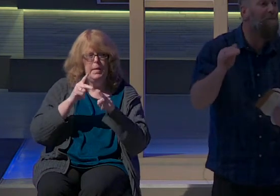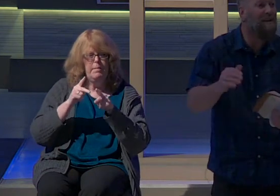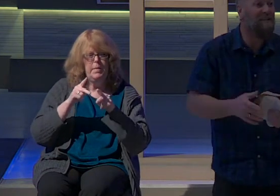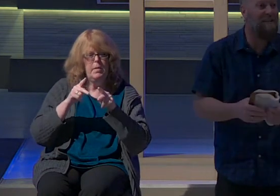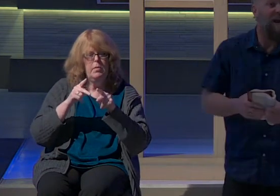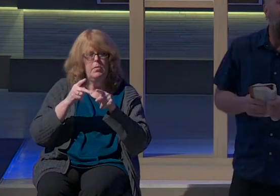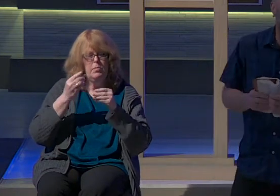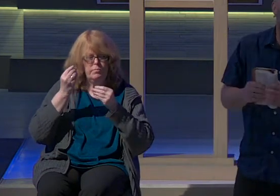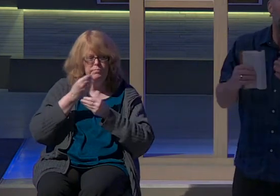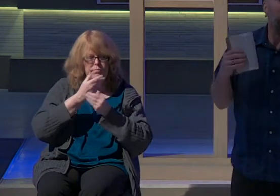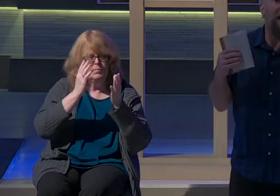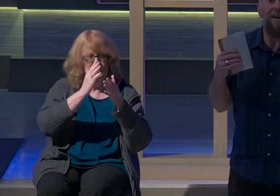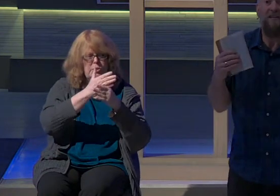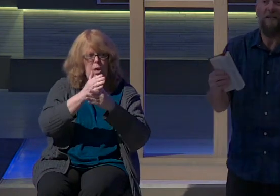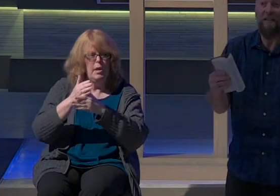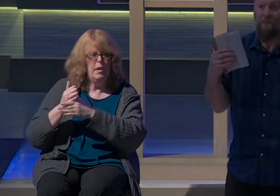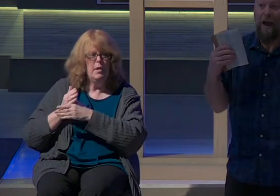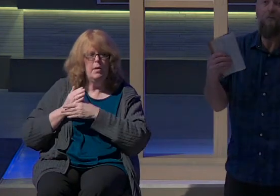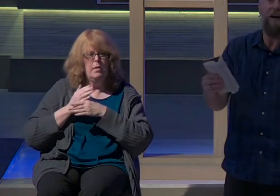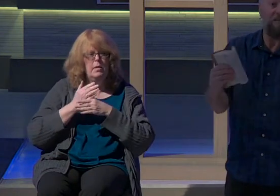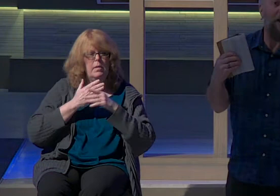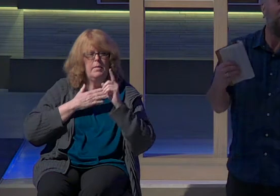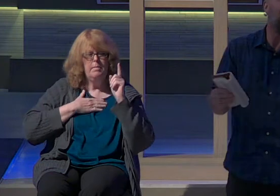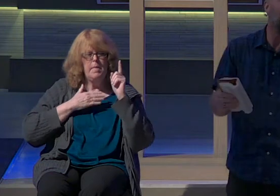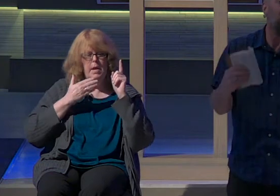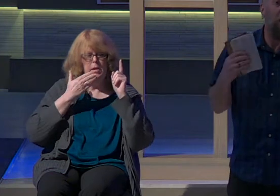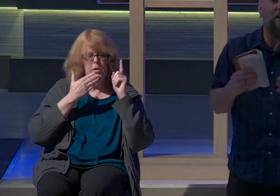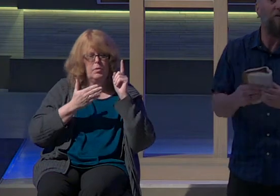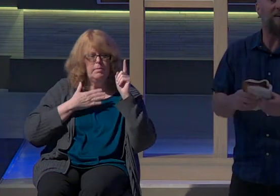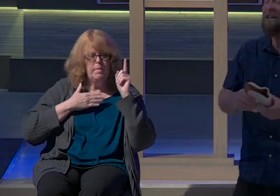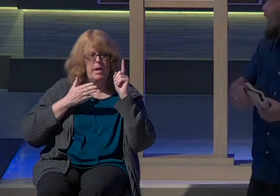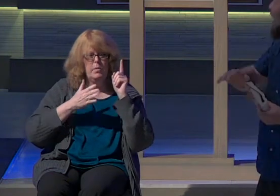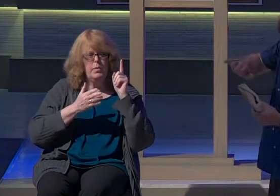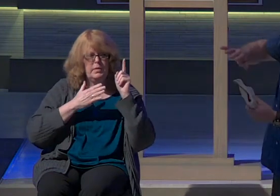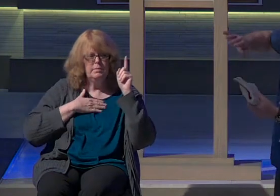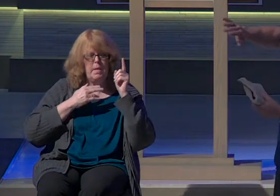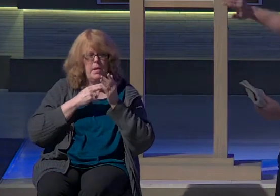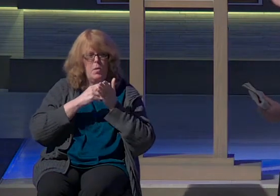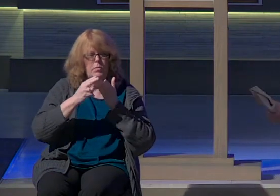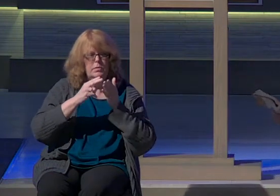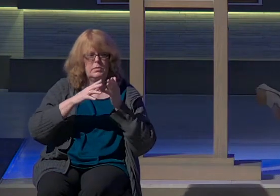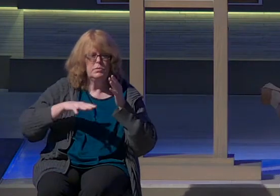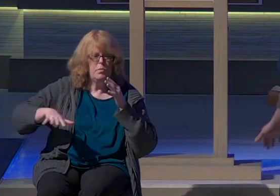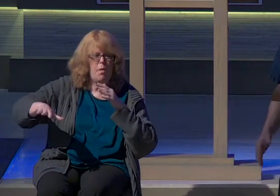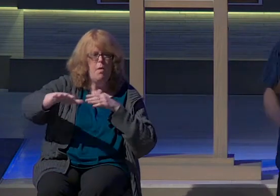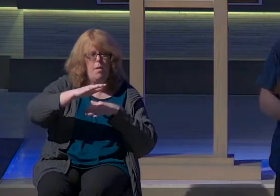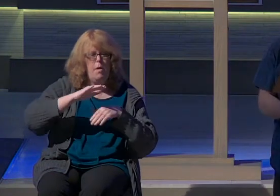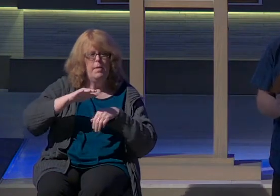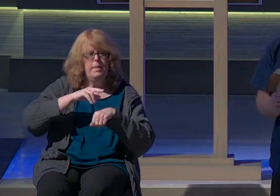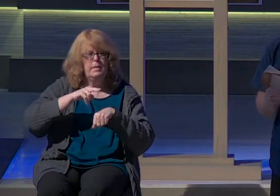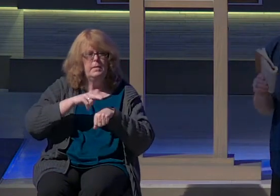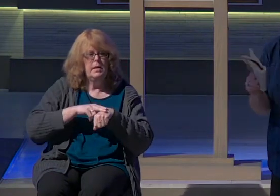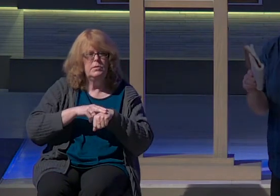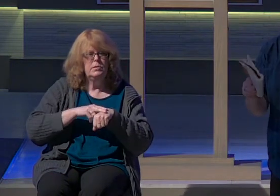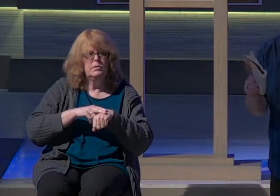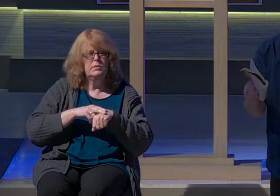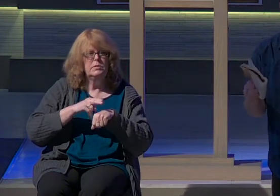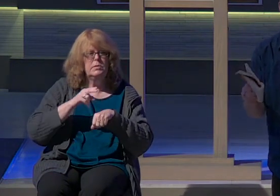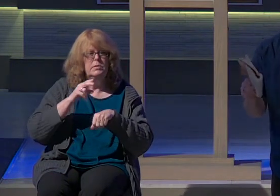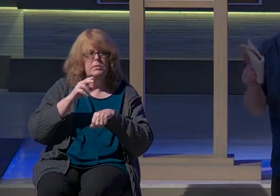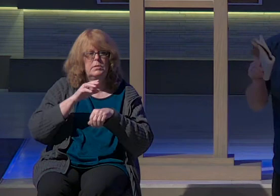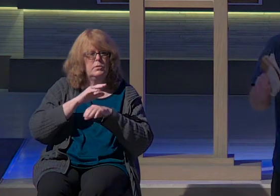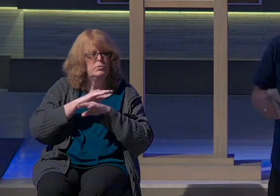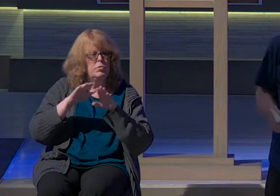that message of my goodness, my ways, my righteousness, my holiness out to the surrounding nations. Do not